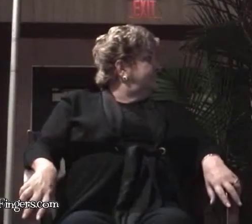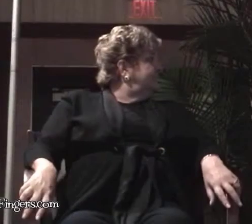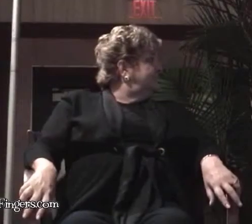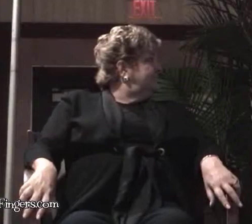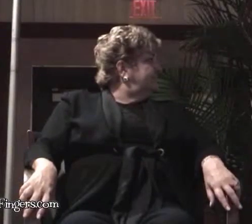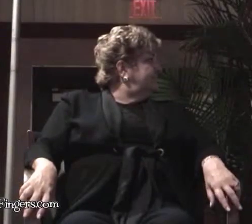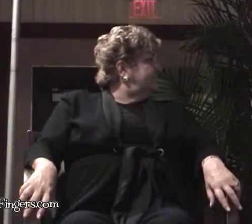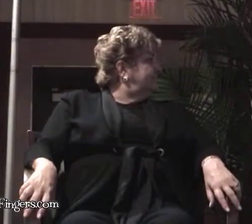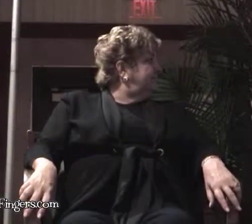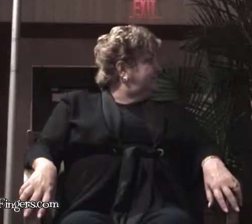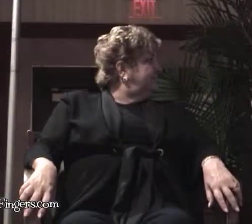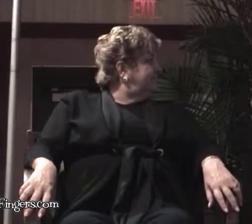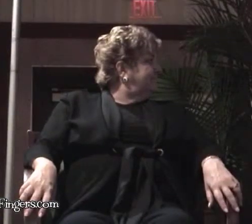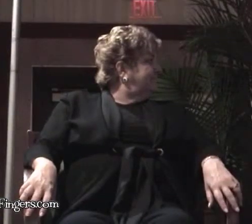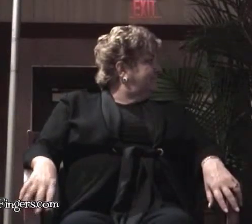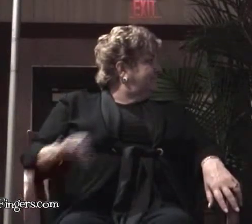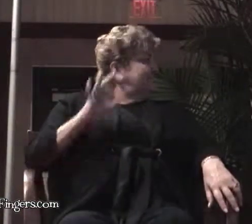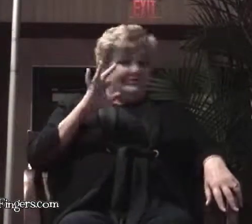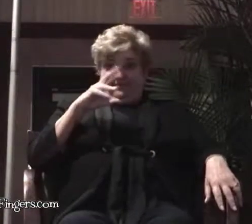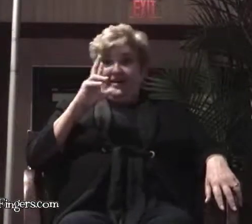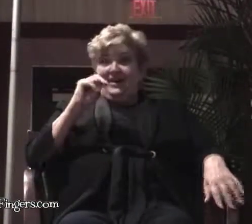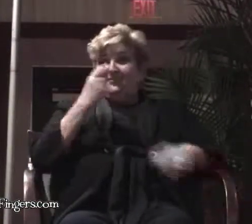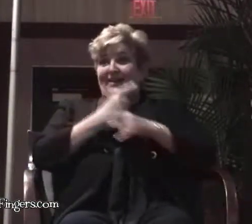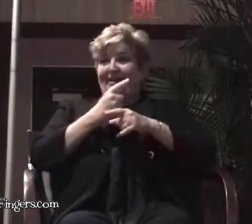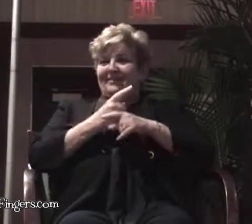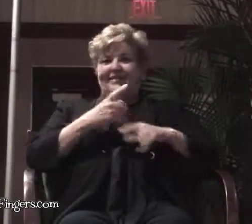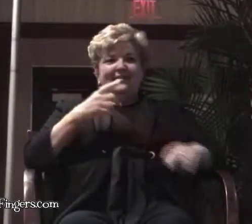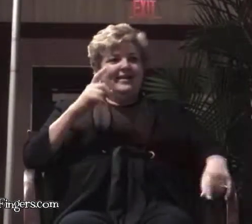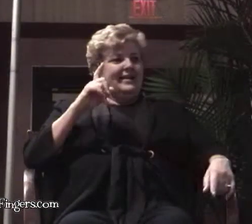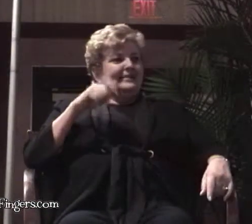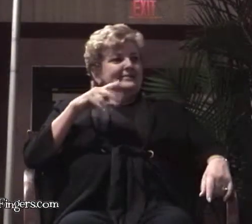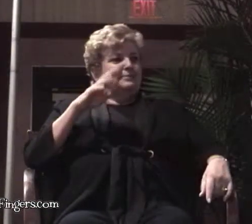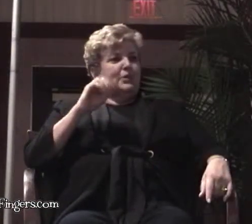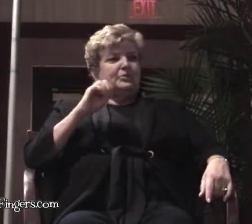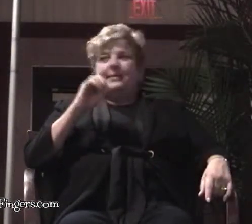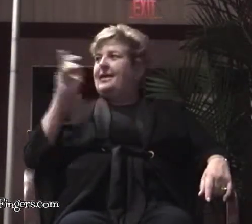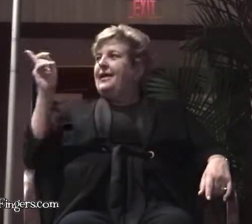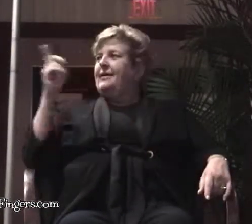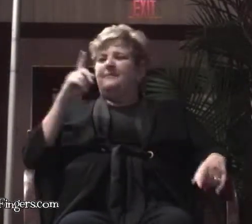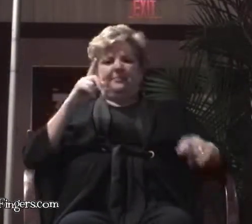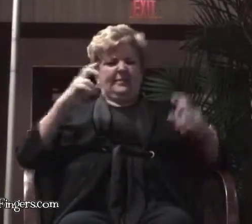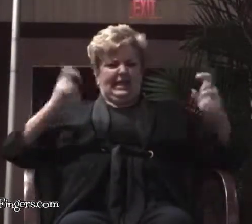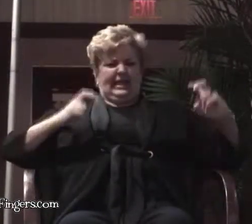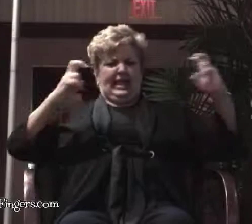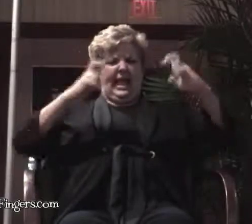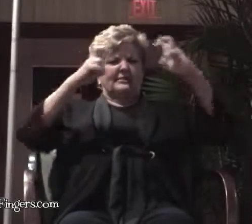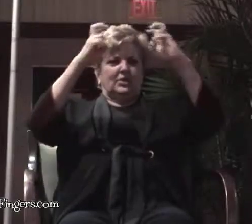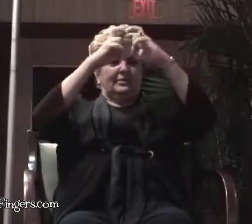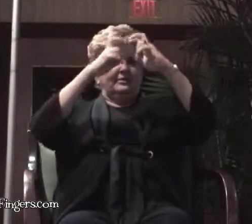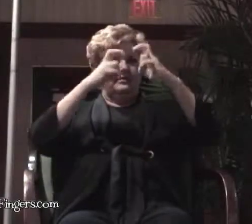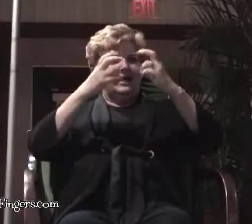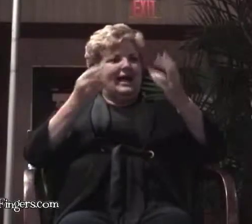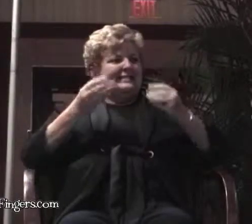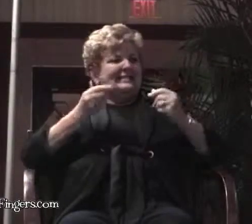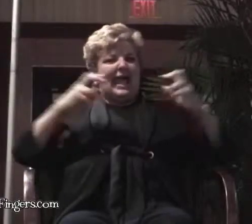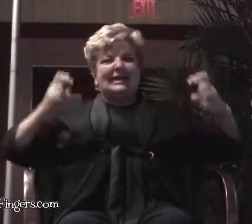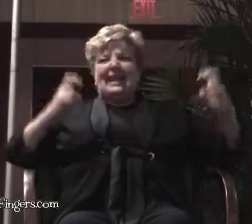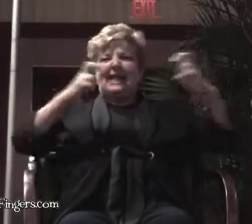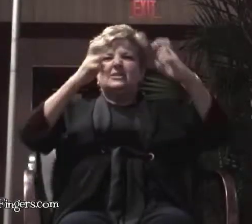Isn't this fun? This is supposed to be a sandcastle. I get to play in the sandcastle. It's